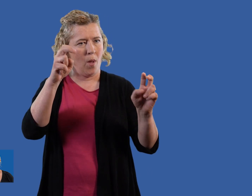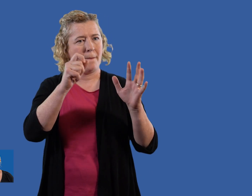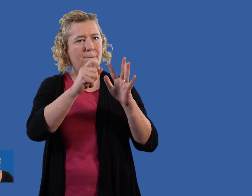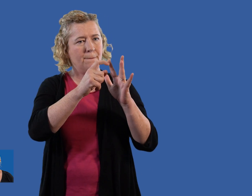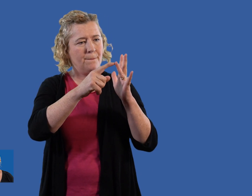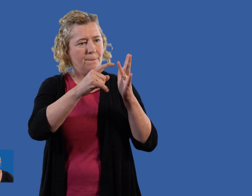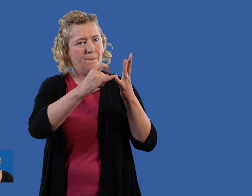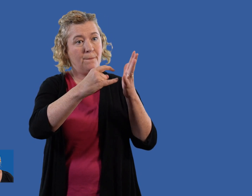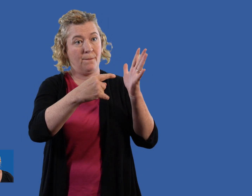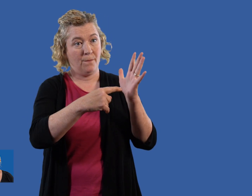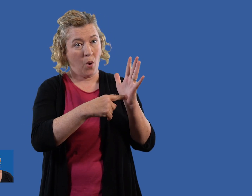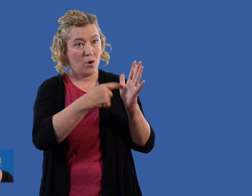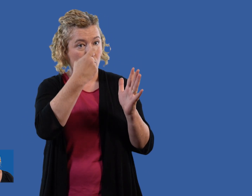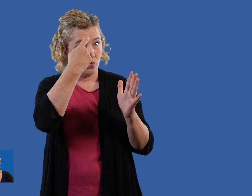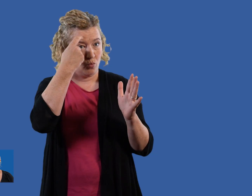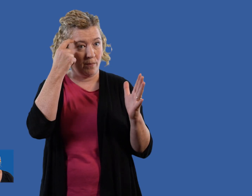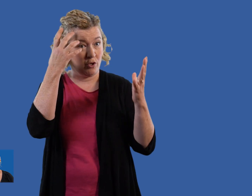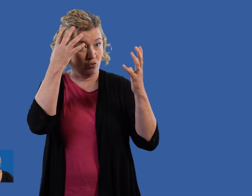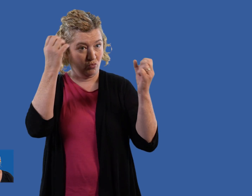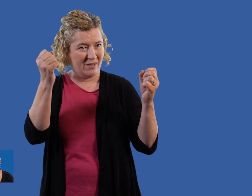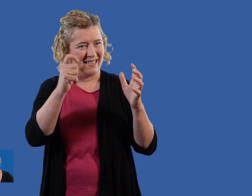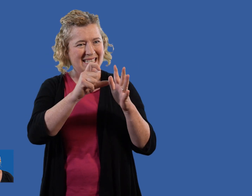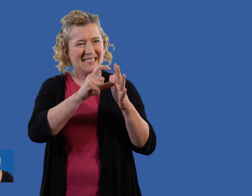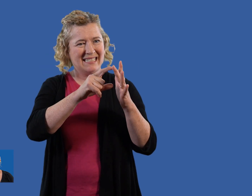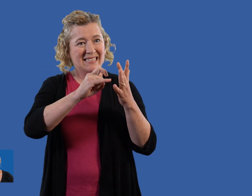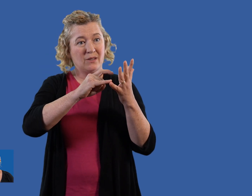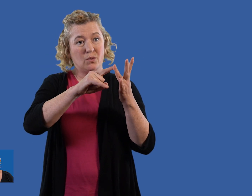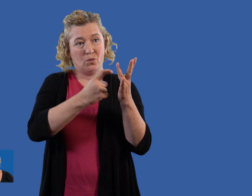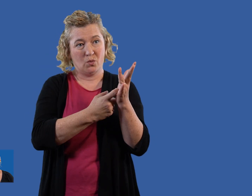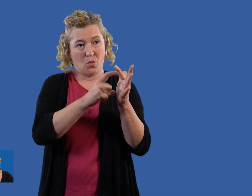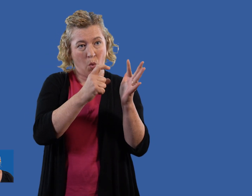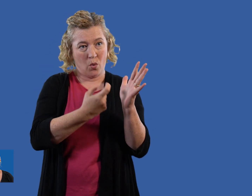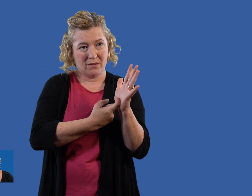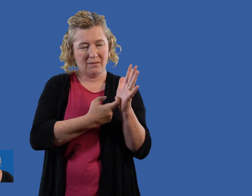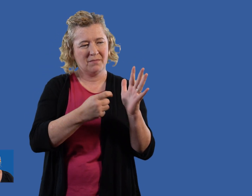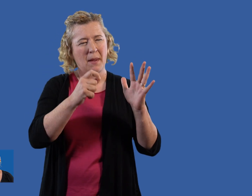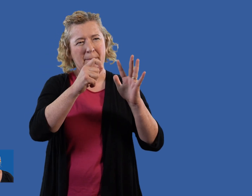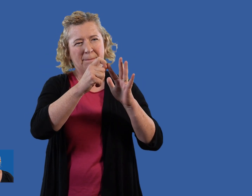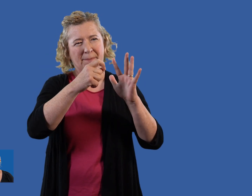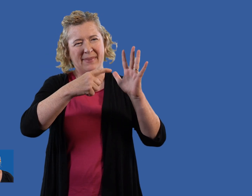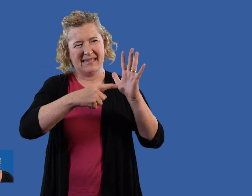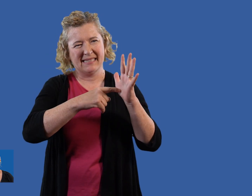called post-traumatic stress disorder or PTSD.